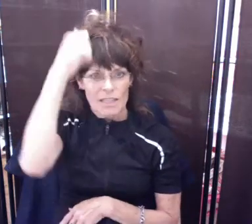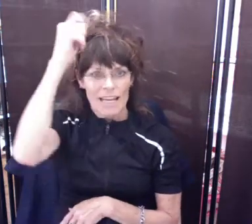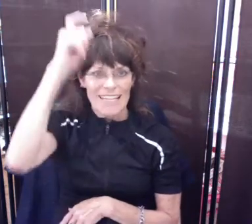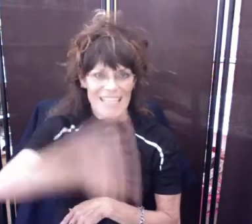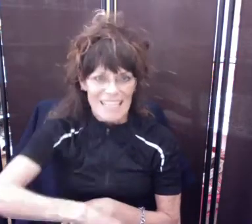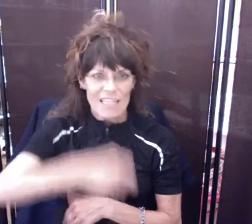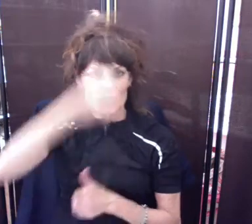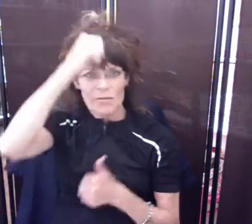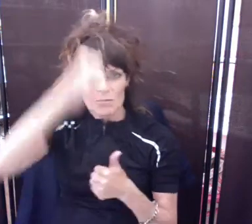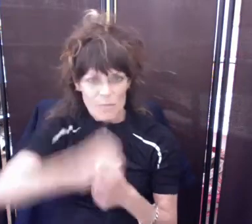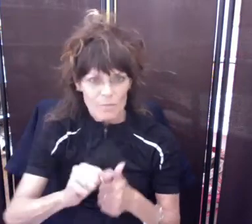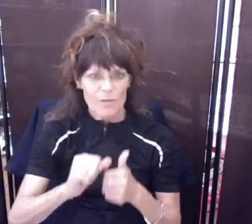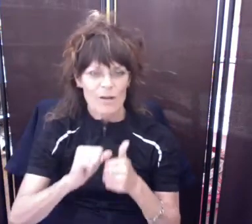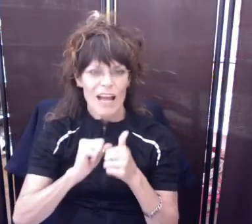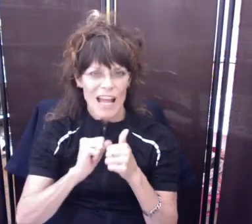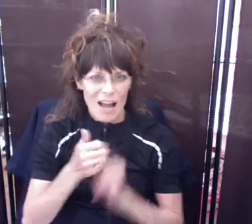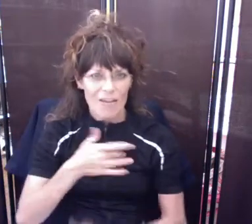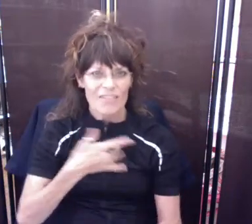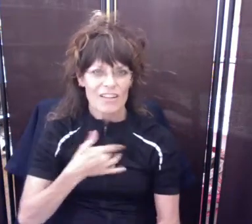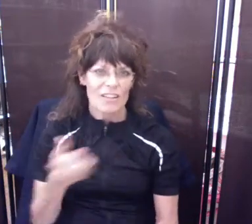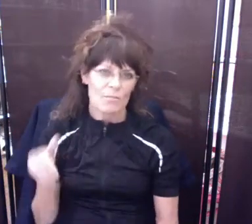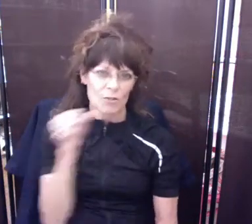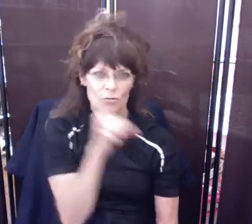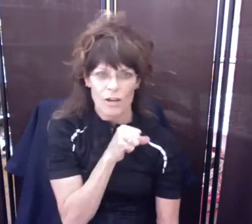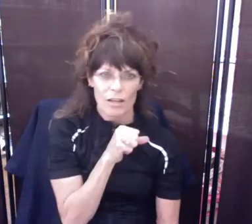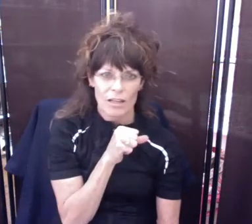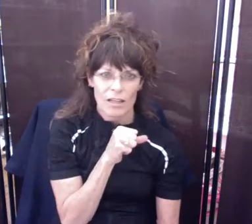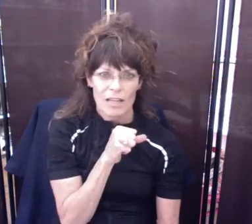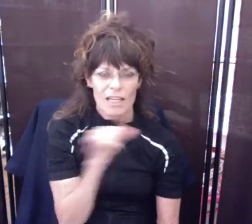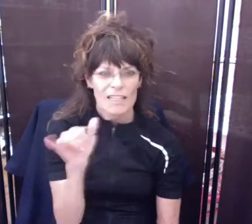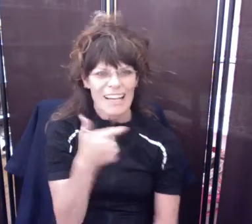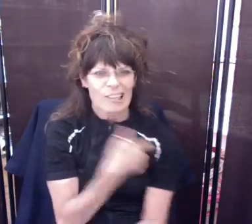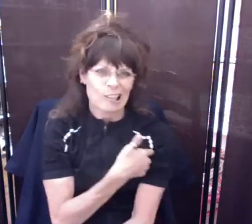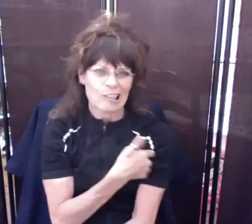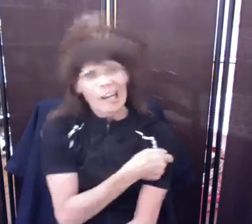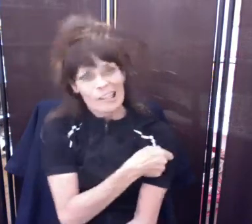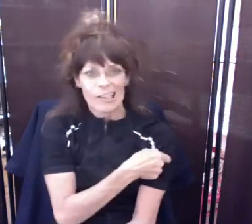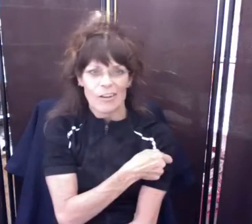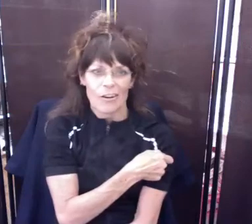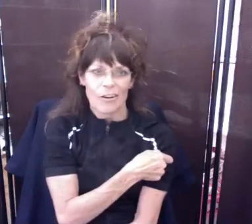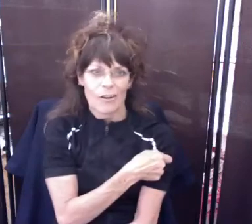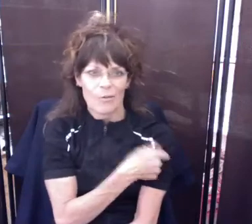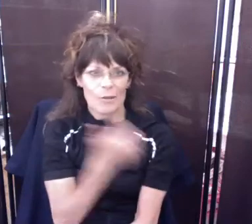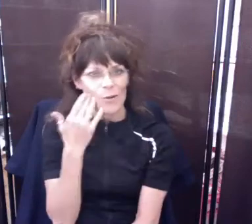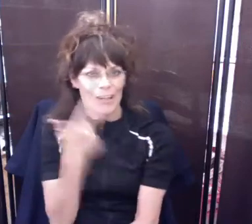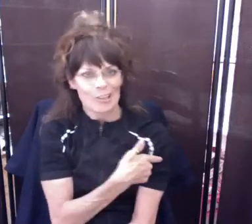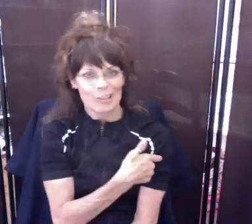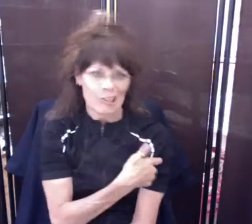feel so bad. It would, it'd be like a shot in the arm, but a gallon of, it'd be like a shot in the arm for this recovery thing.